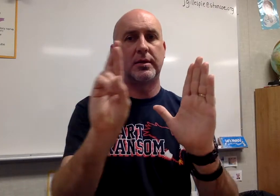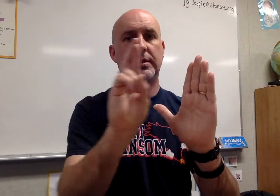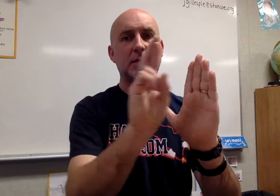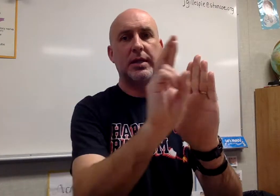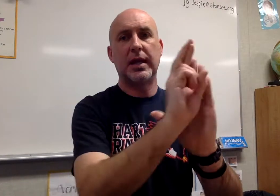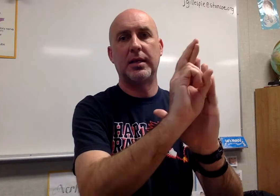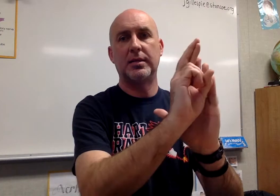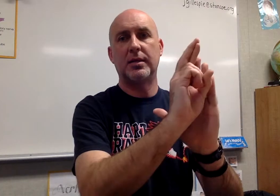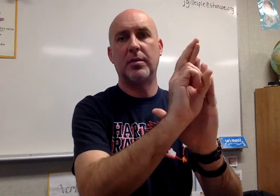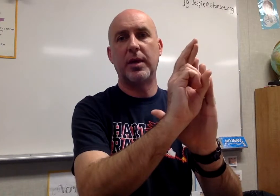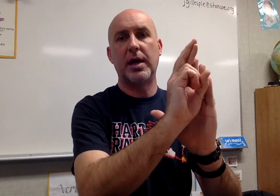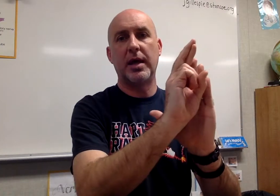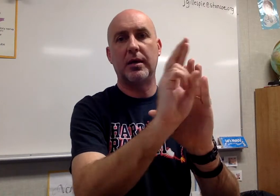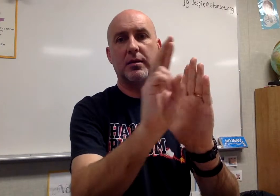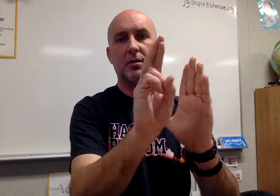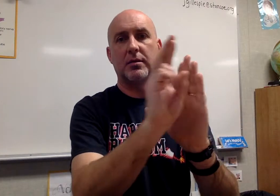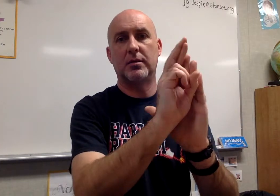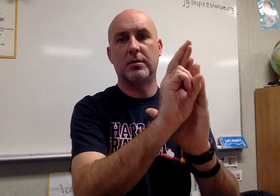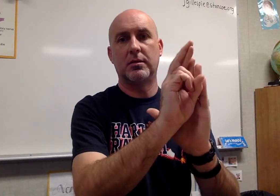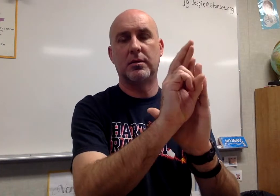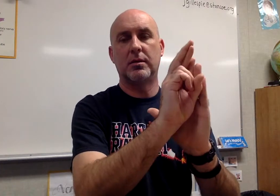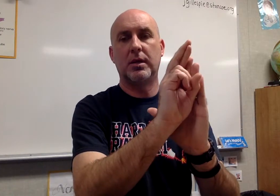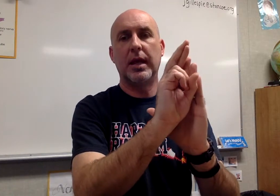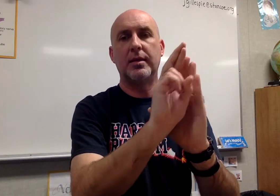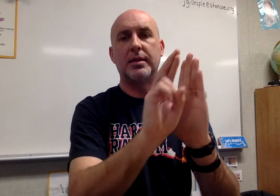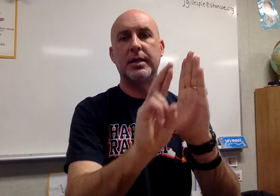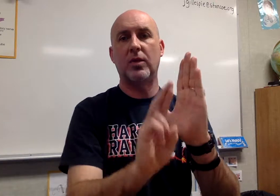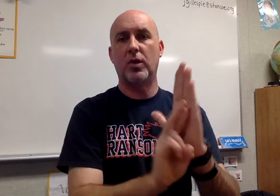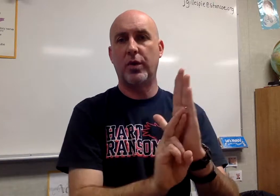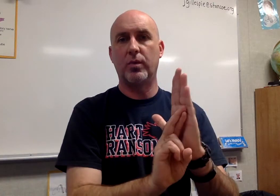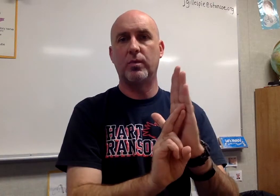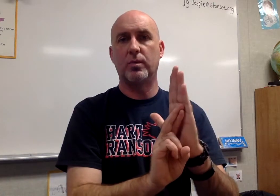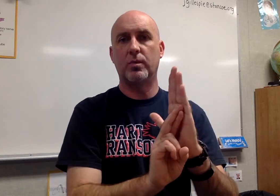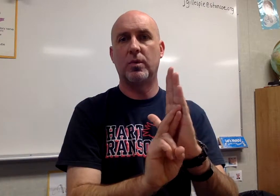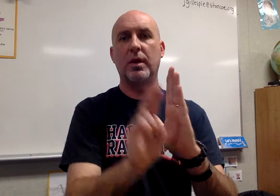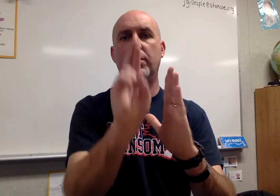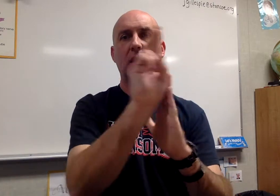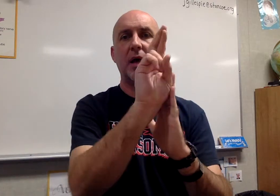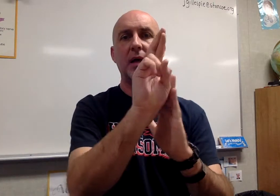this hand up high and then down low, up high and